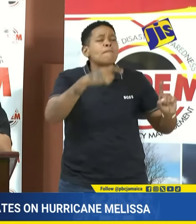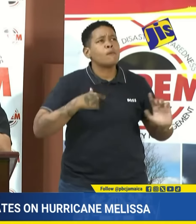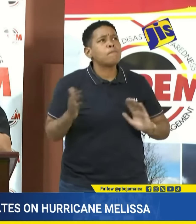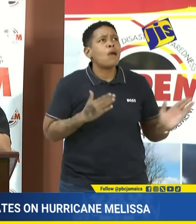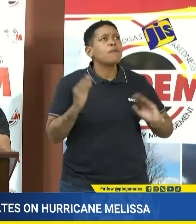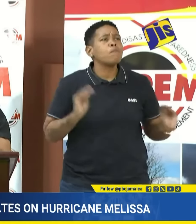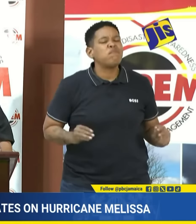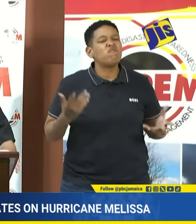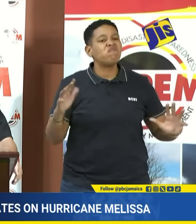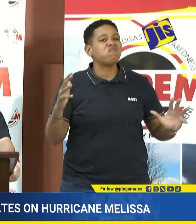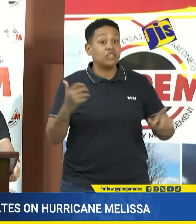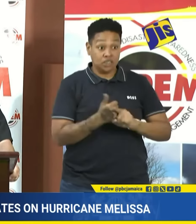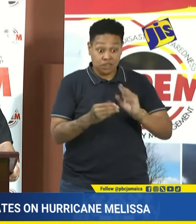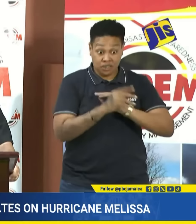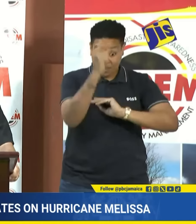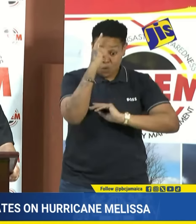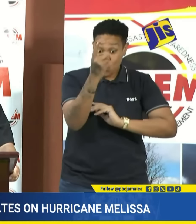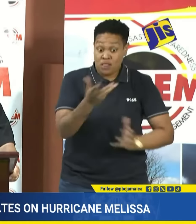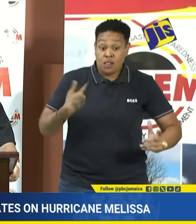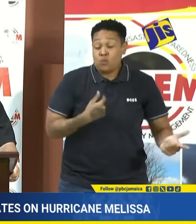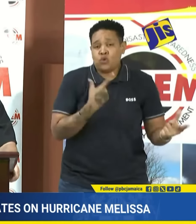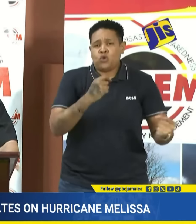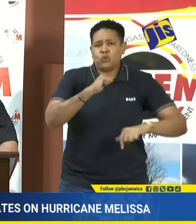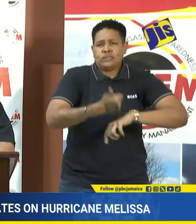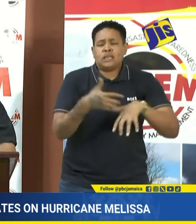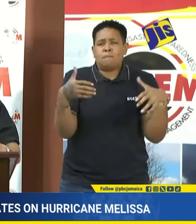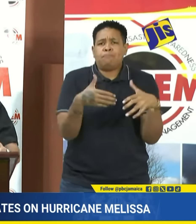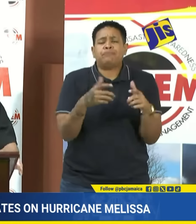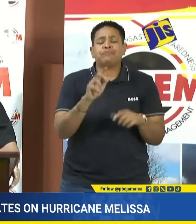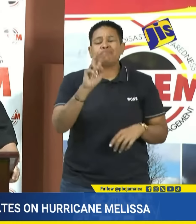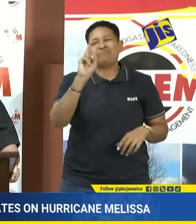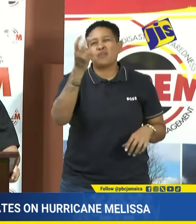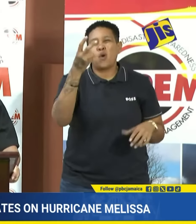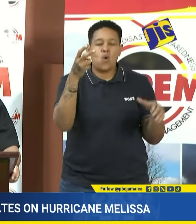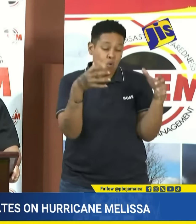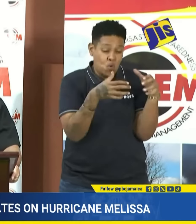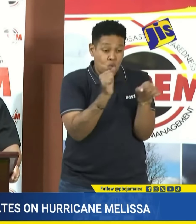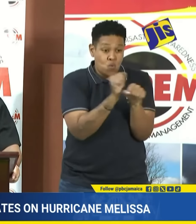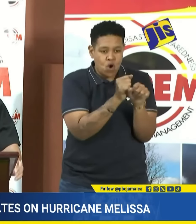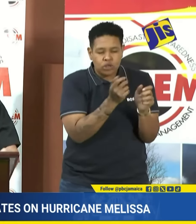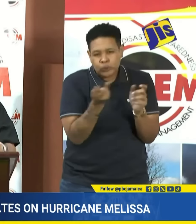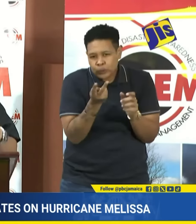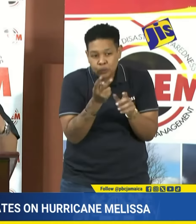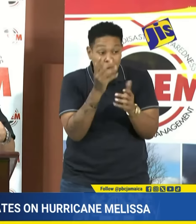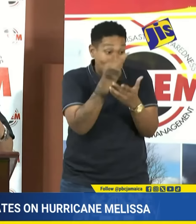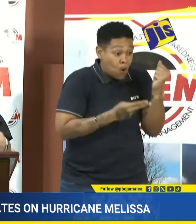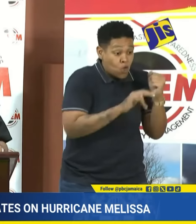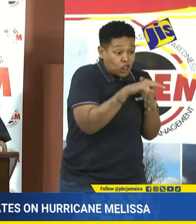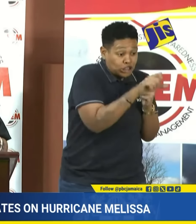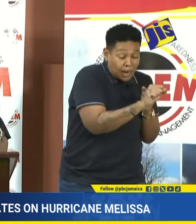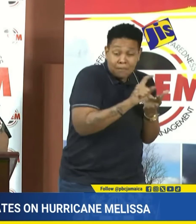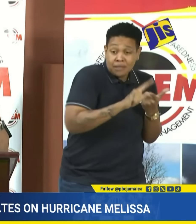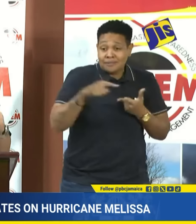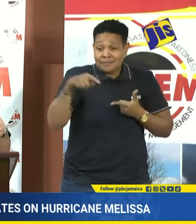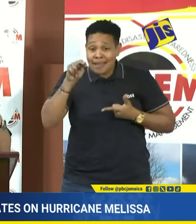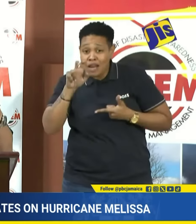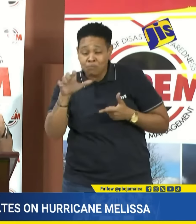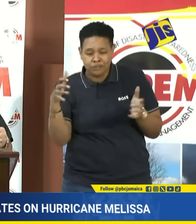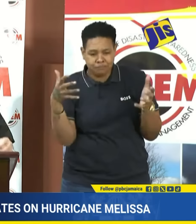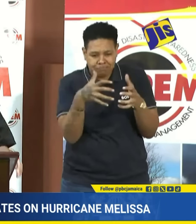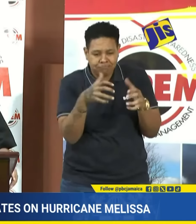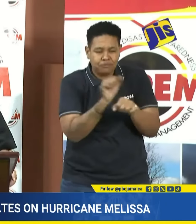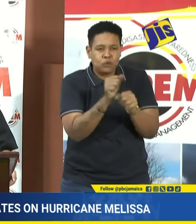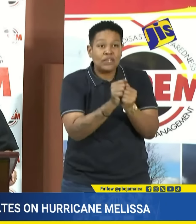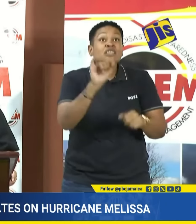things that we've done and is formed a co-working group with JPS. So JPS is very clear on all of